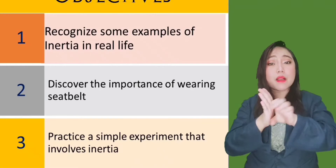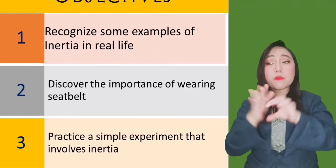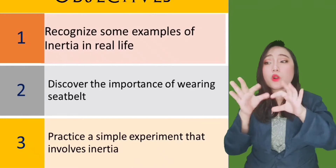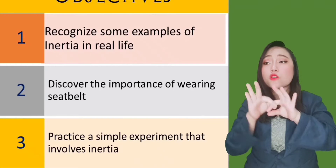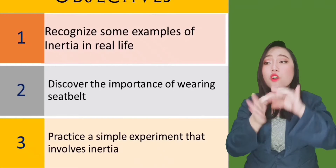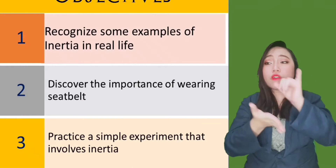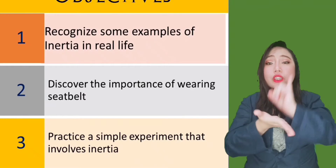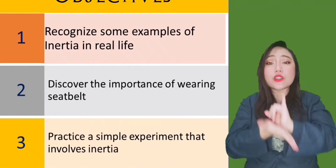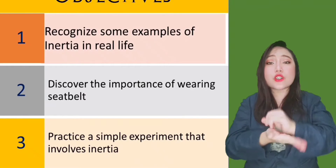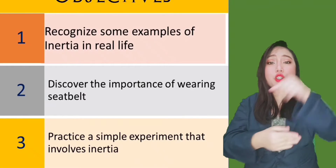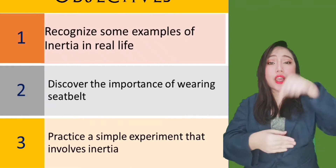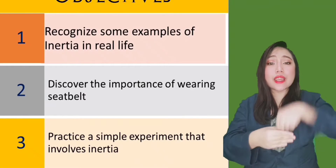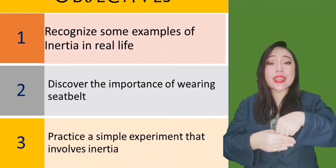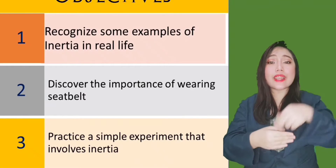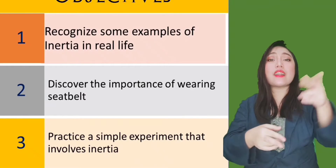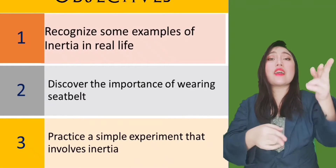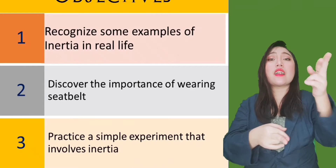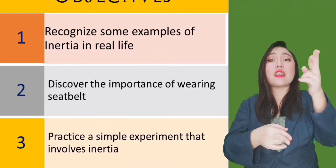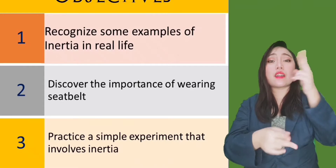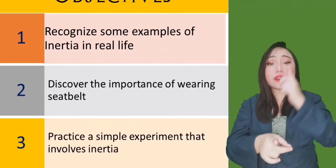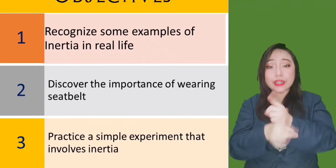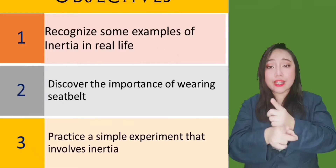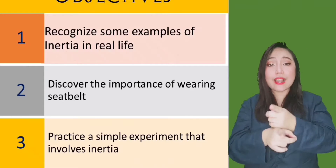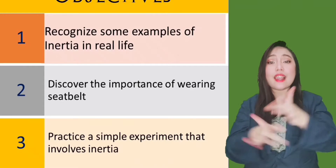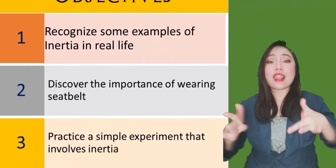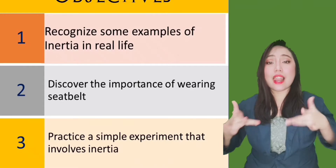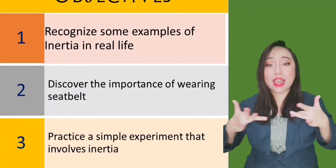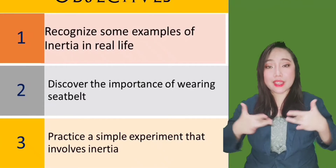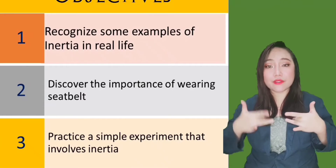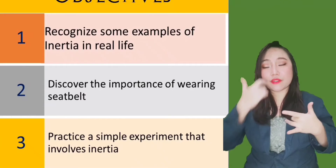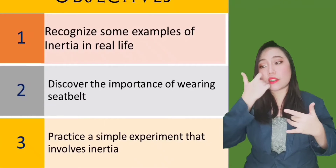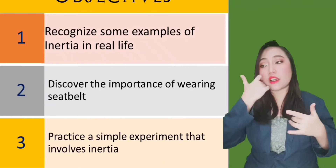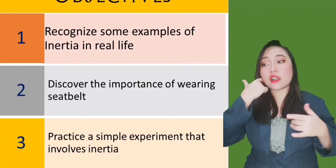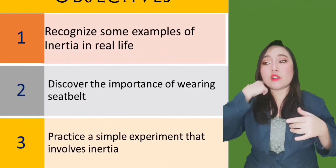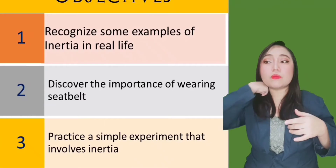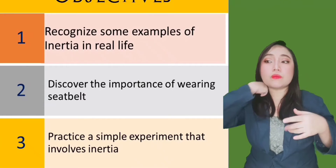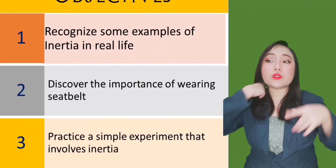some examples of inertia in real life.